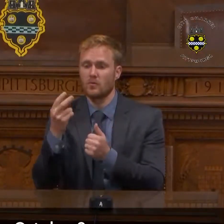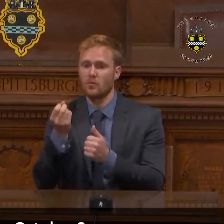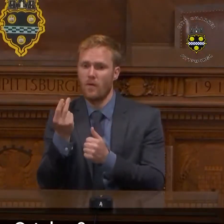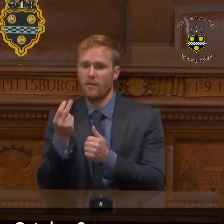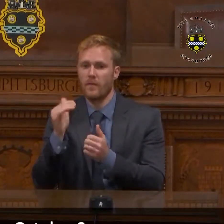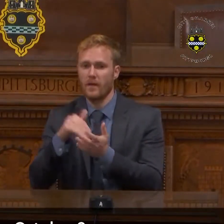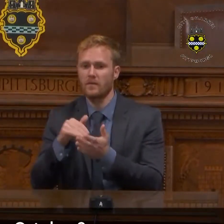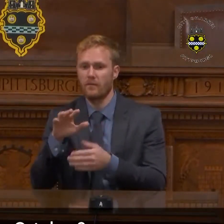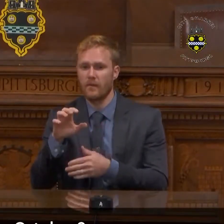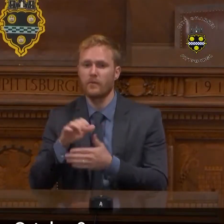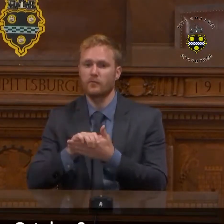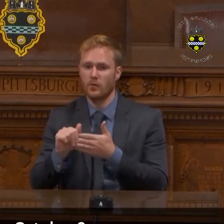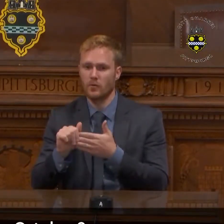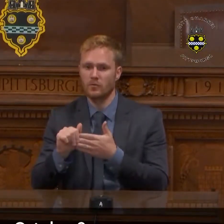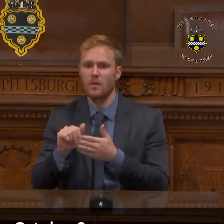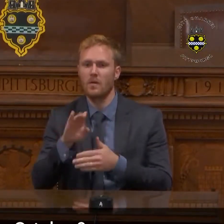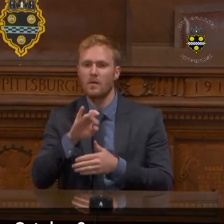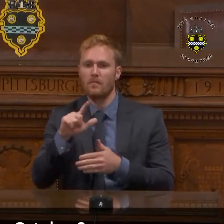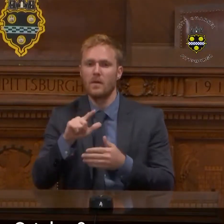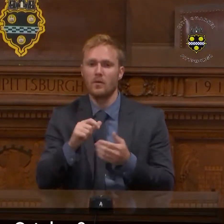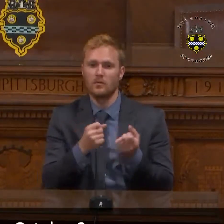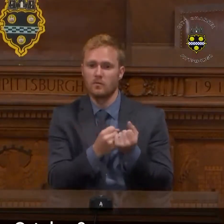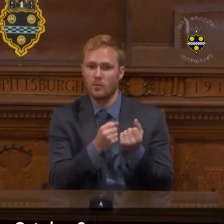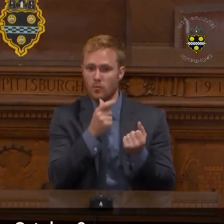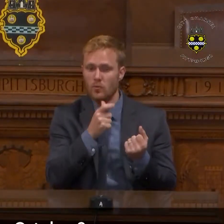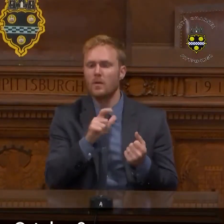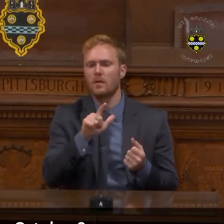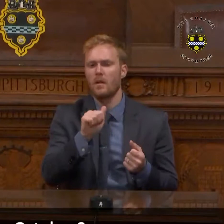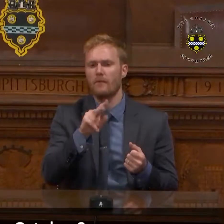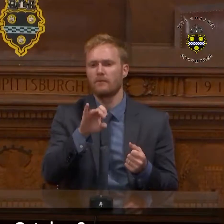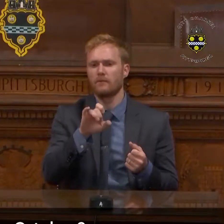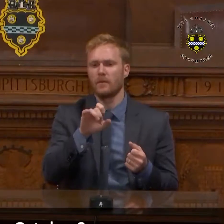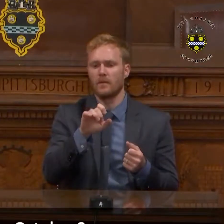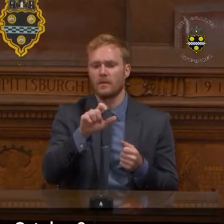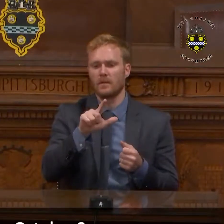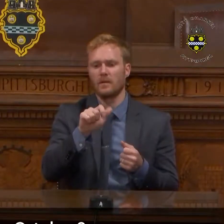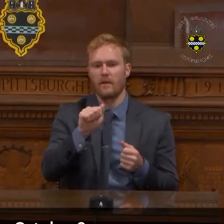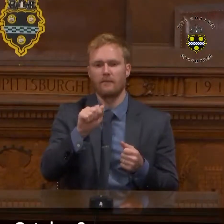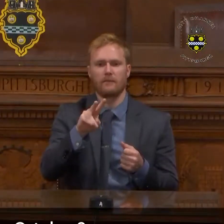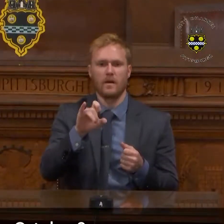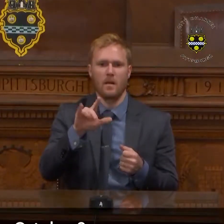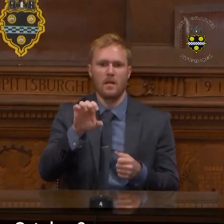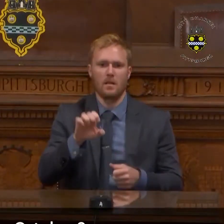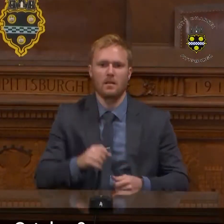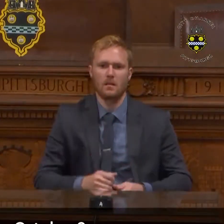$12,500. This bill is sponsored by Councilman Daniel Lavelle.